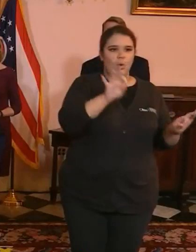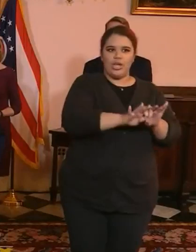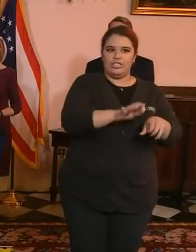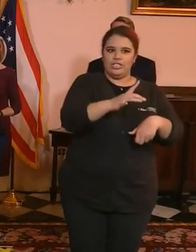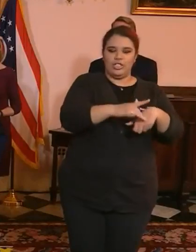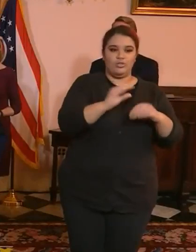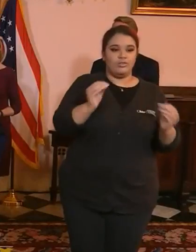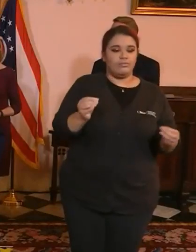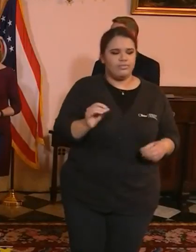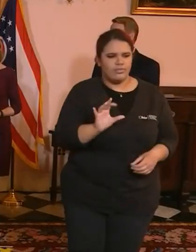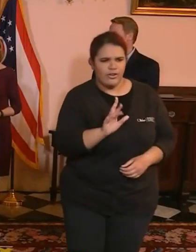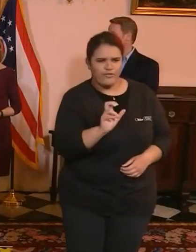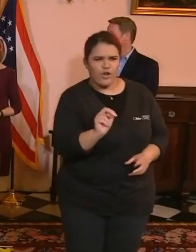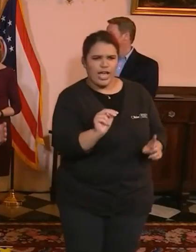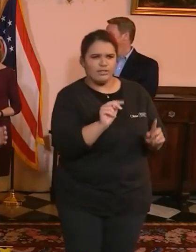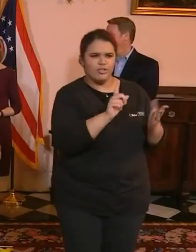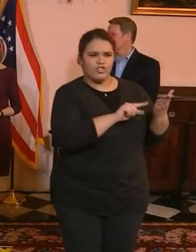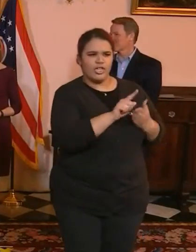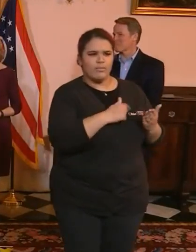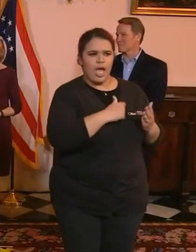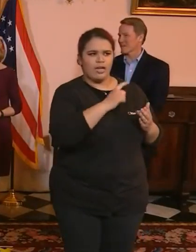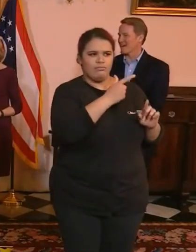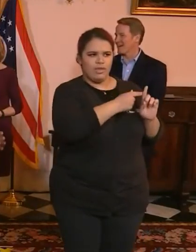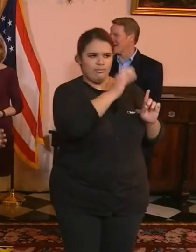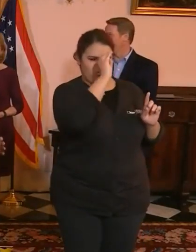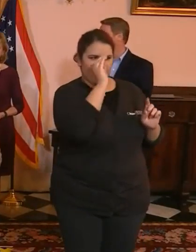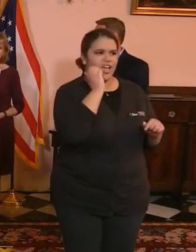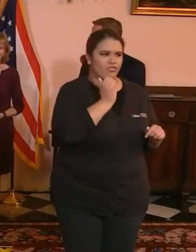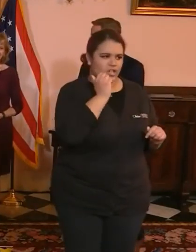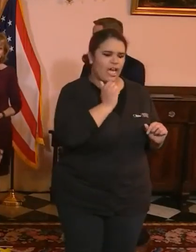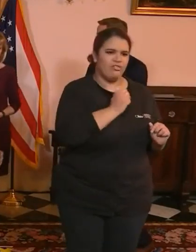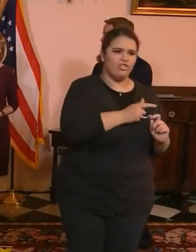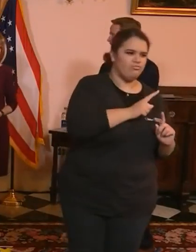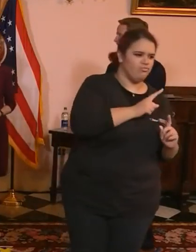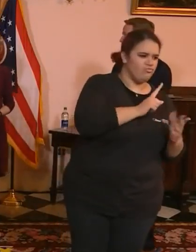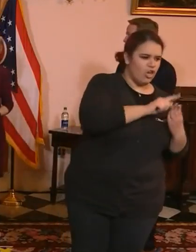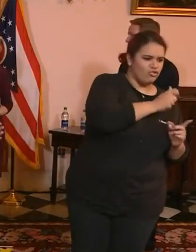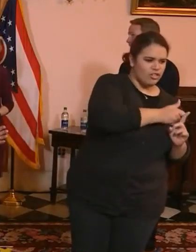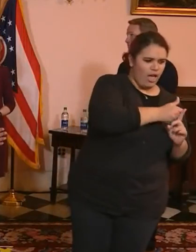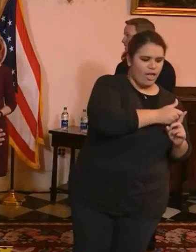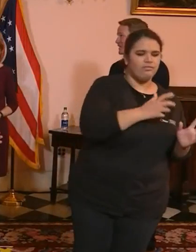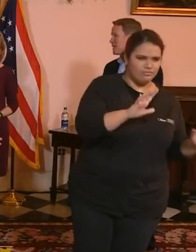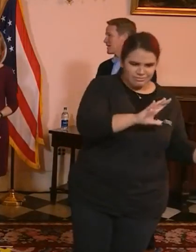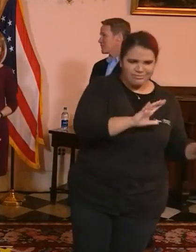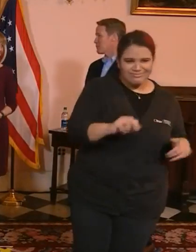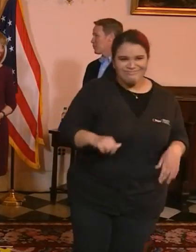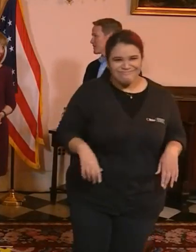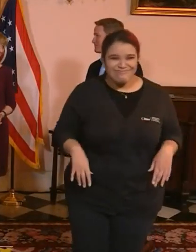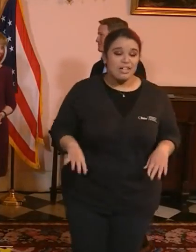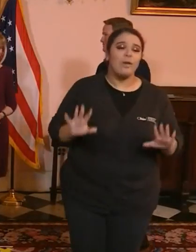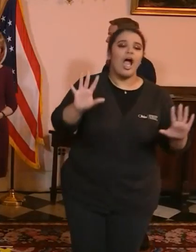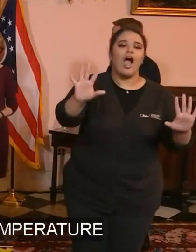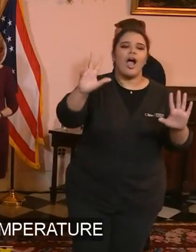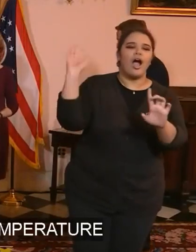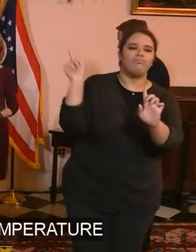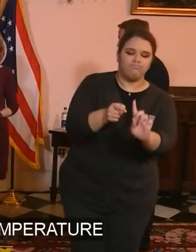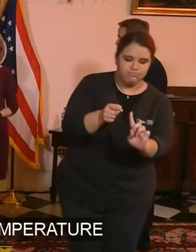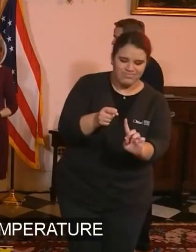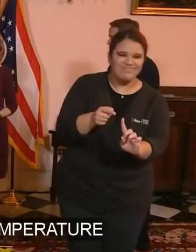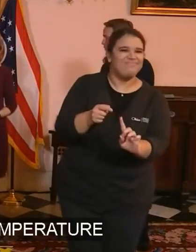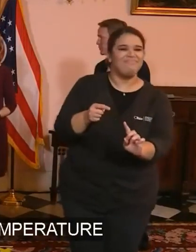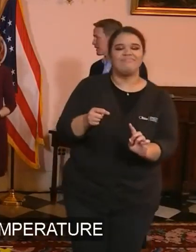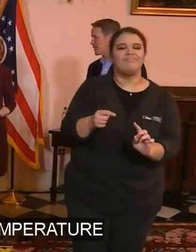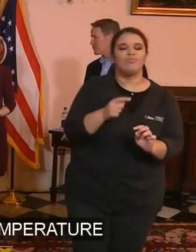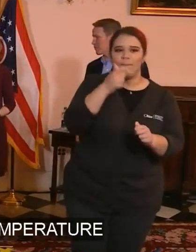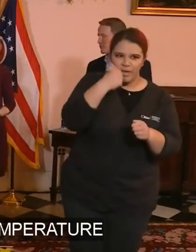Fran checks my temperature every day, so checks hers, checks everybody. So, But let me just finish. We're taking this